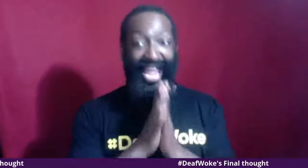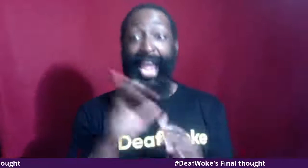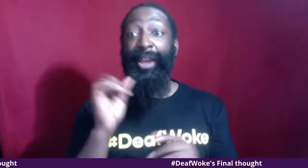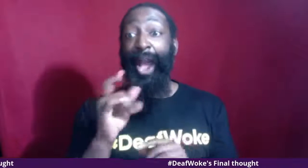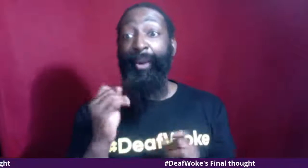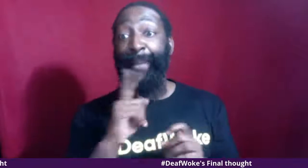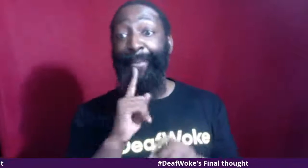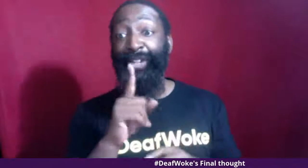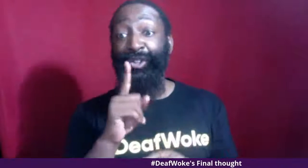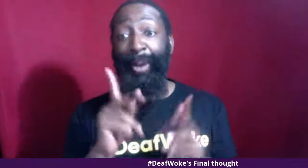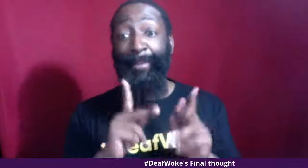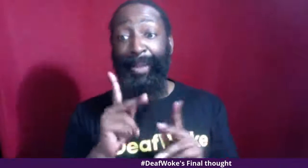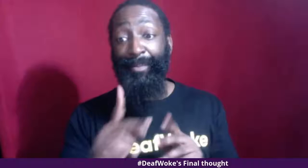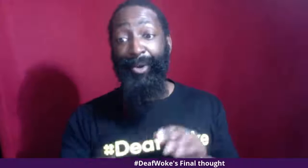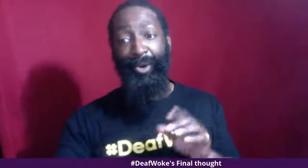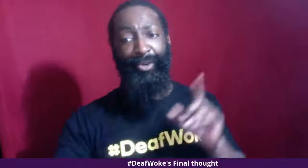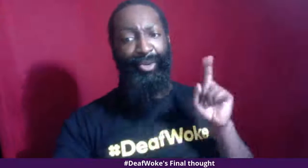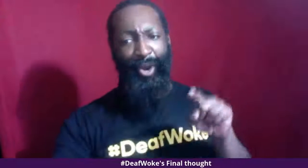So great.